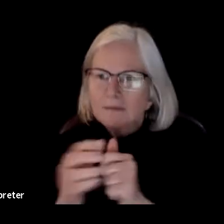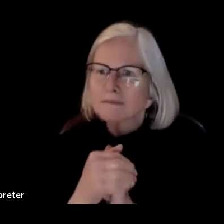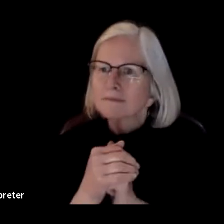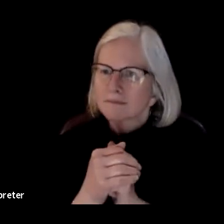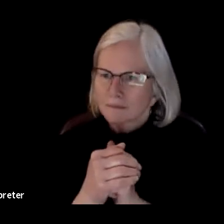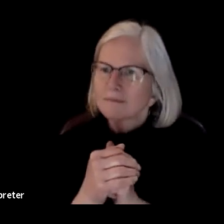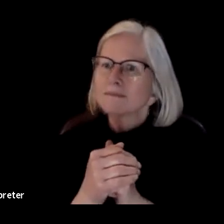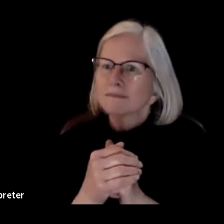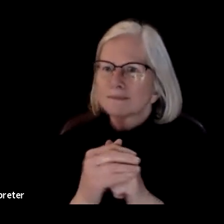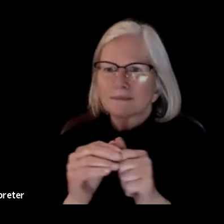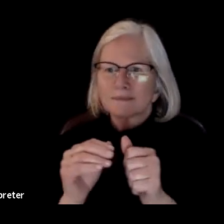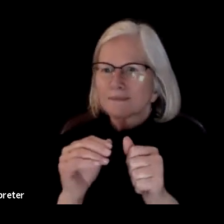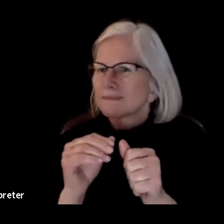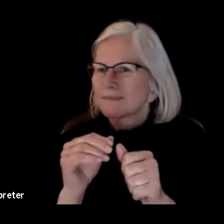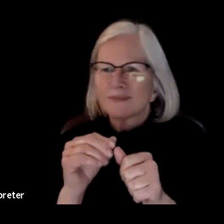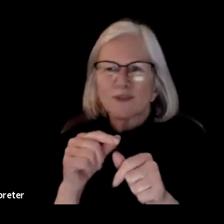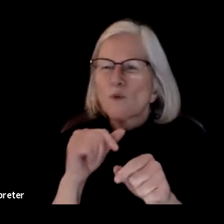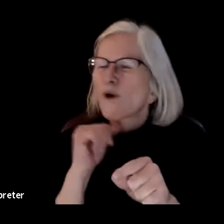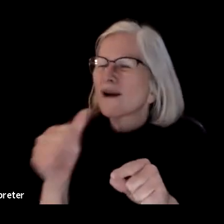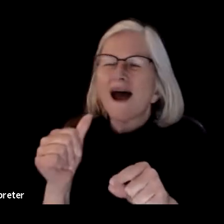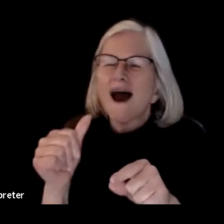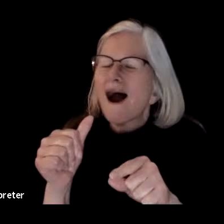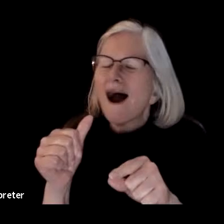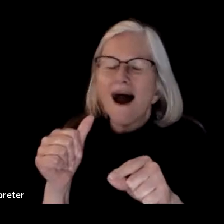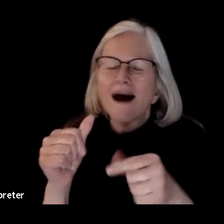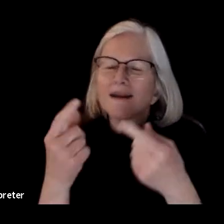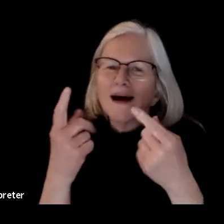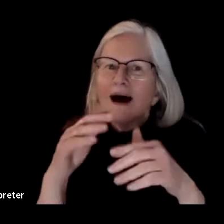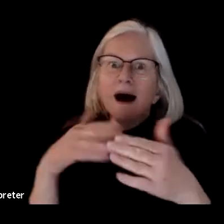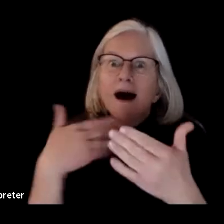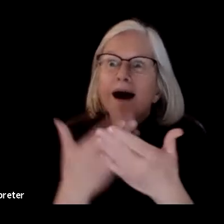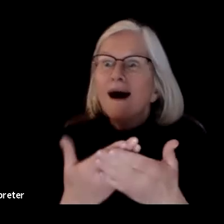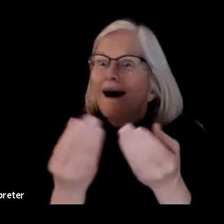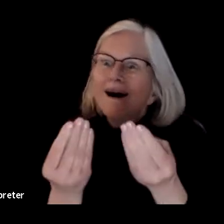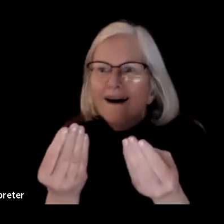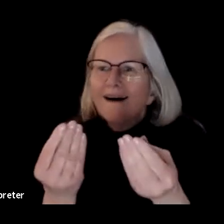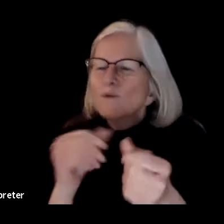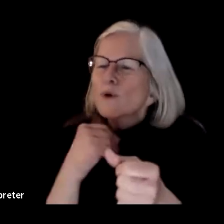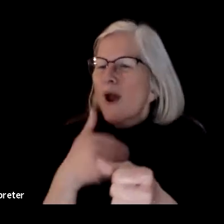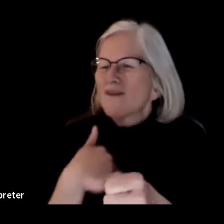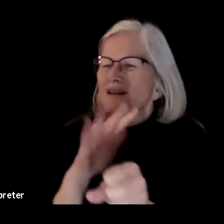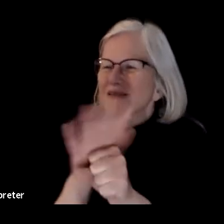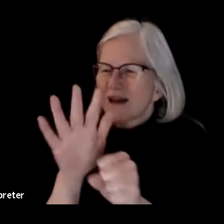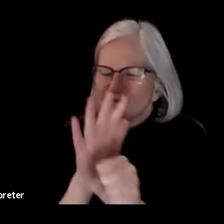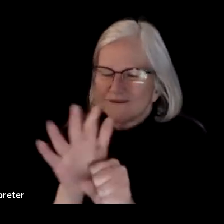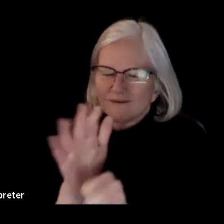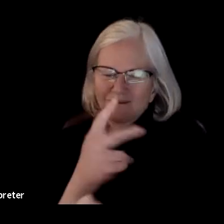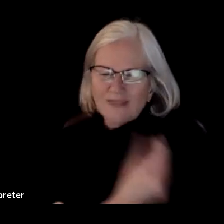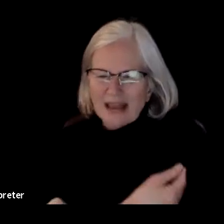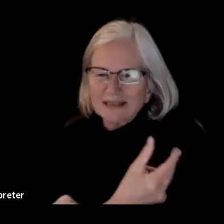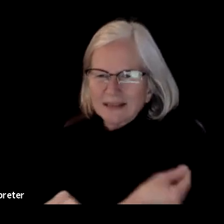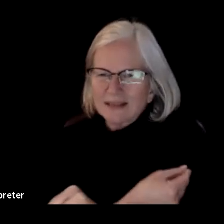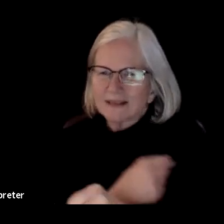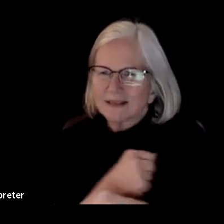yet. We don't have enough vaccines in arms to stop the next wave cases.